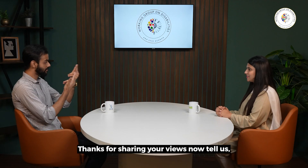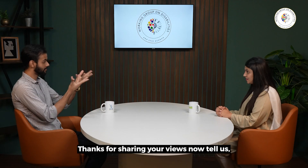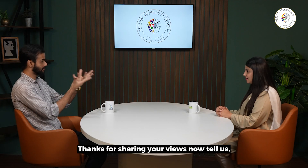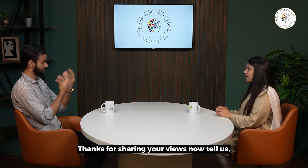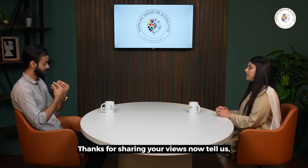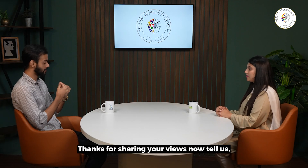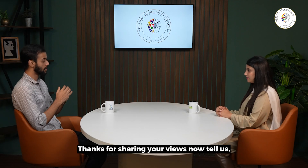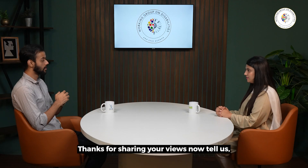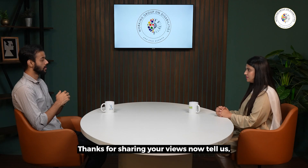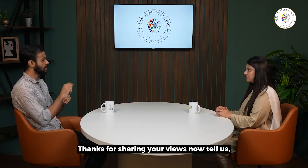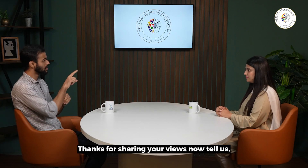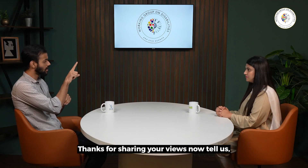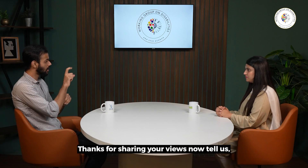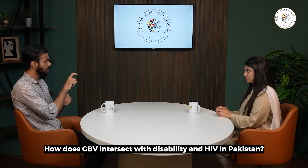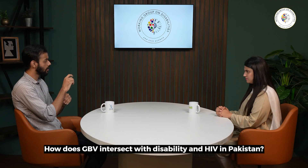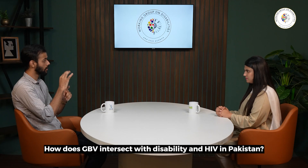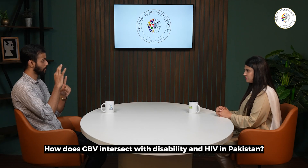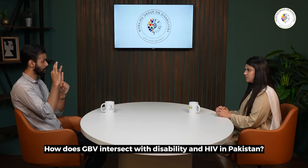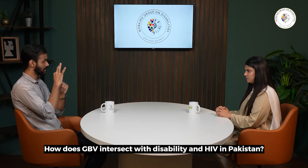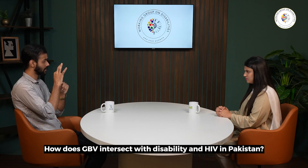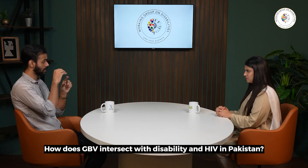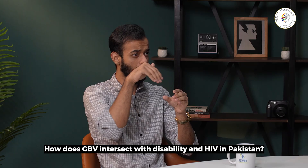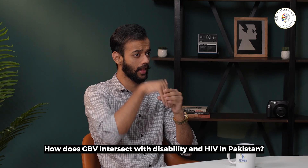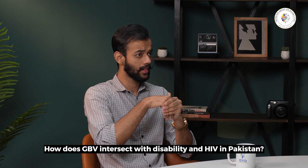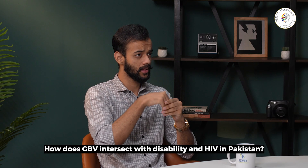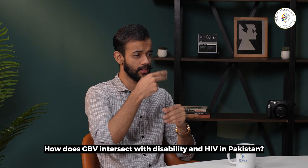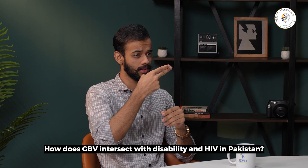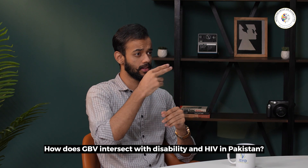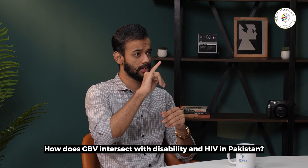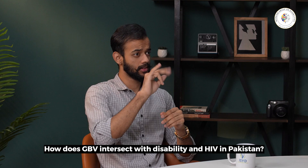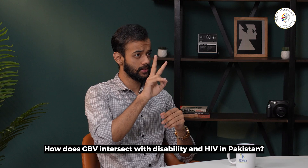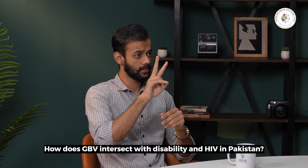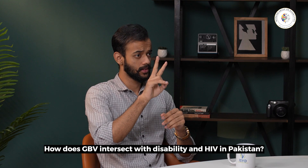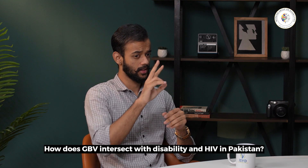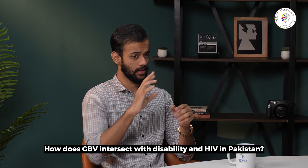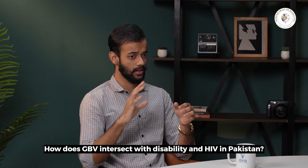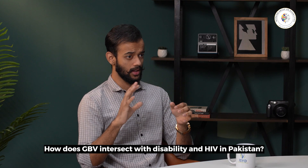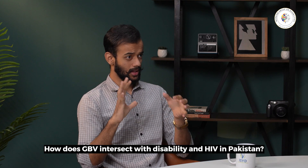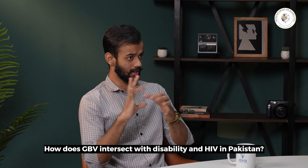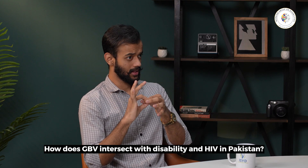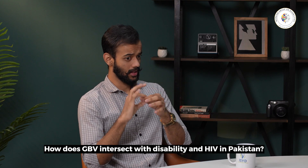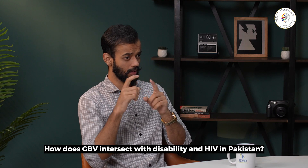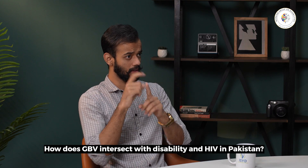Thanks for sharing your views. Now tell us, how does GBV intersect with disability and HIV in